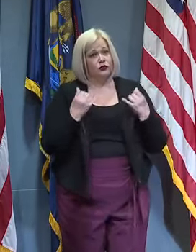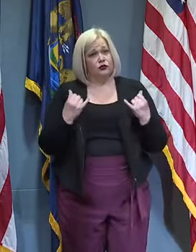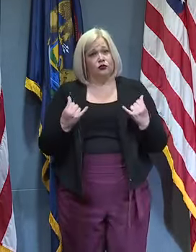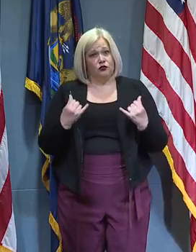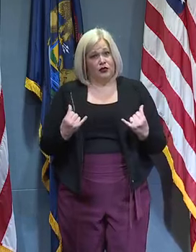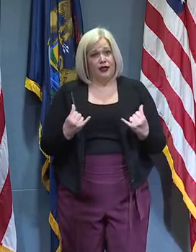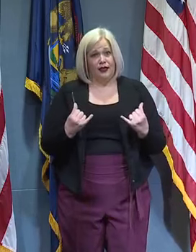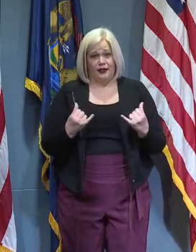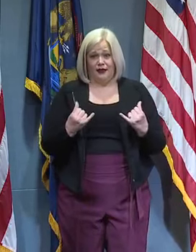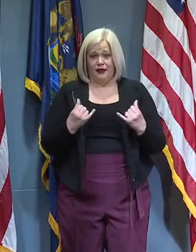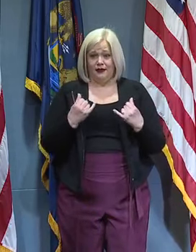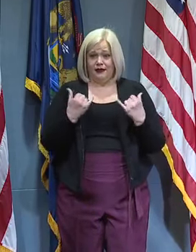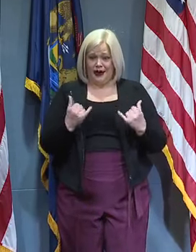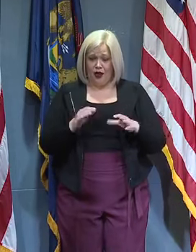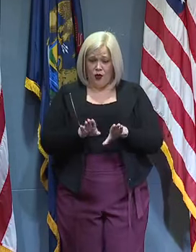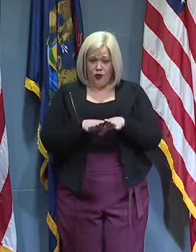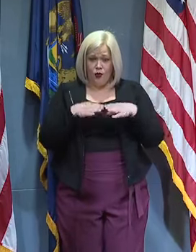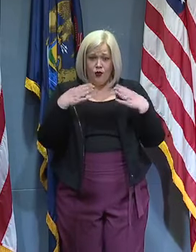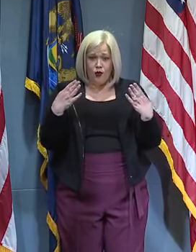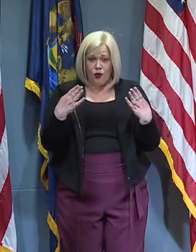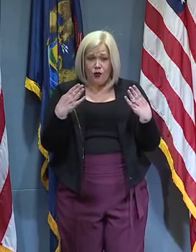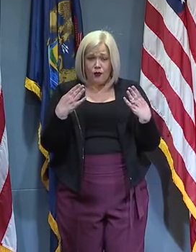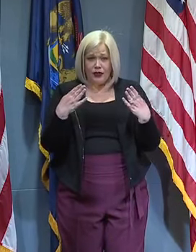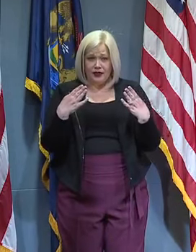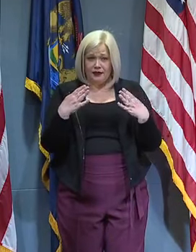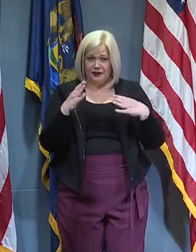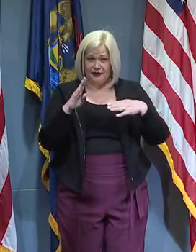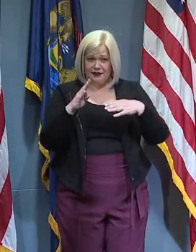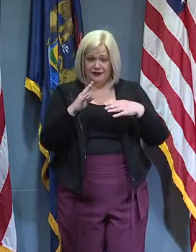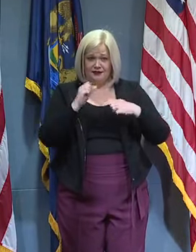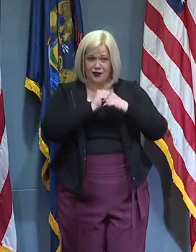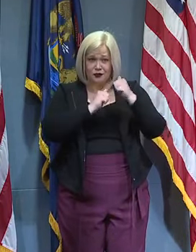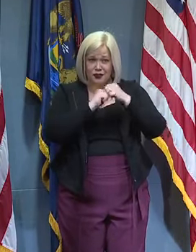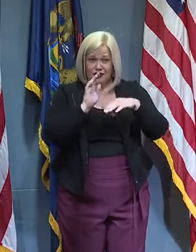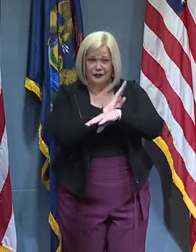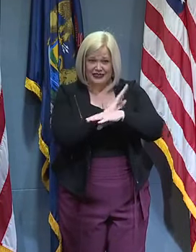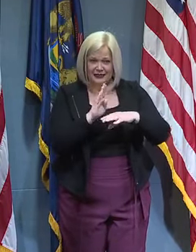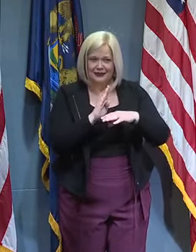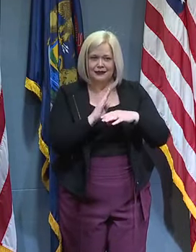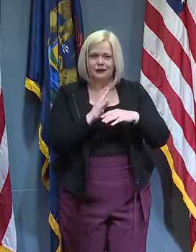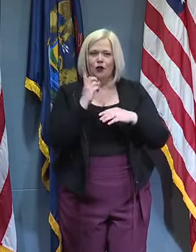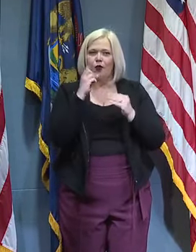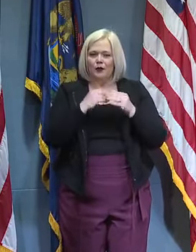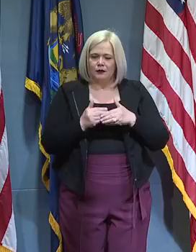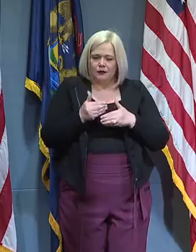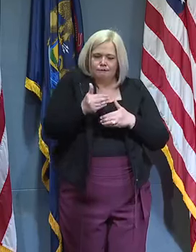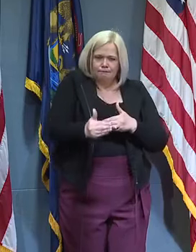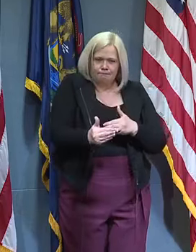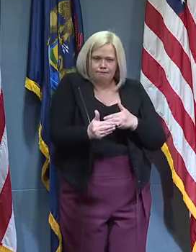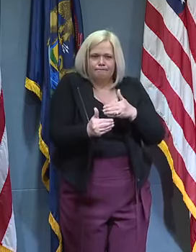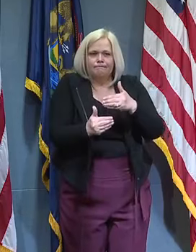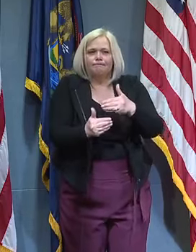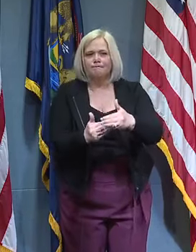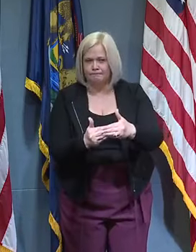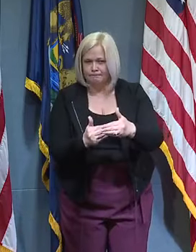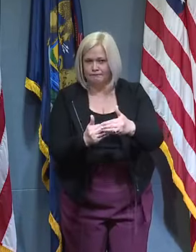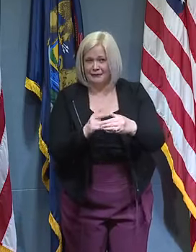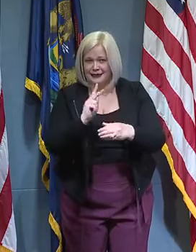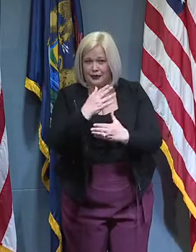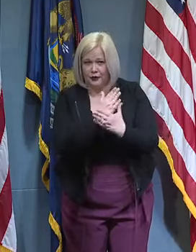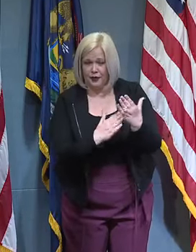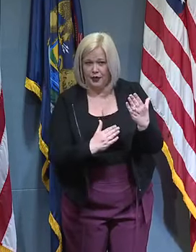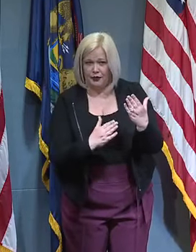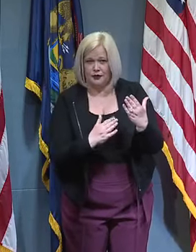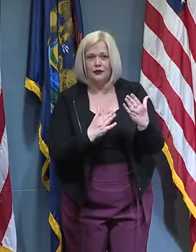another step forward in the re-engagement process. These actions will continue to come in waves as we assess the data and consult